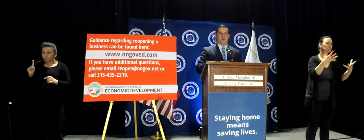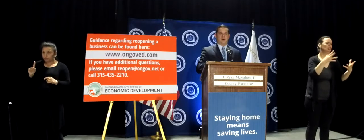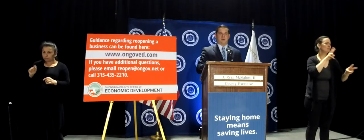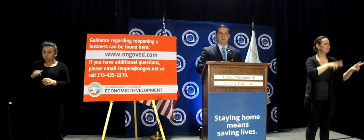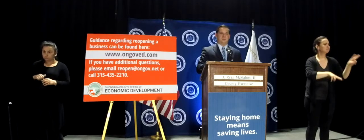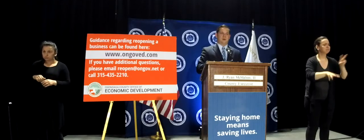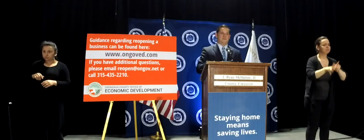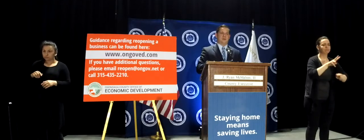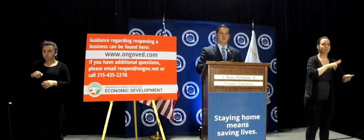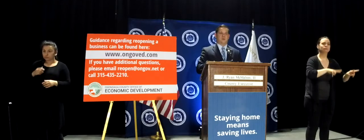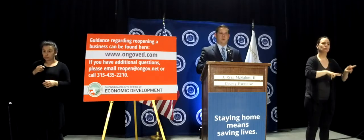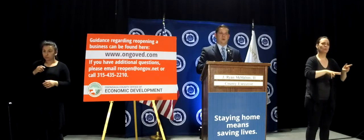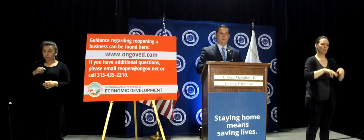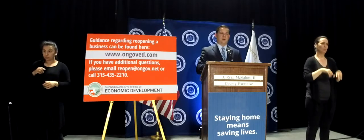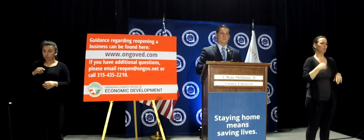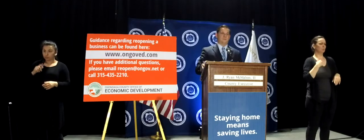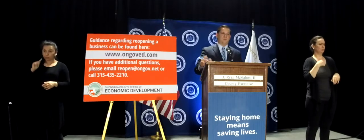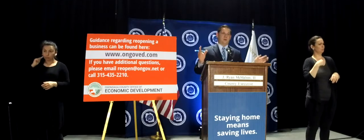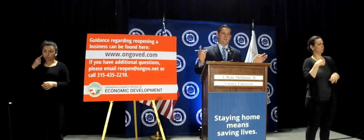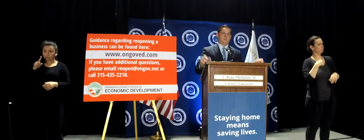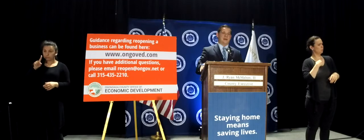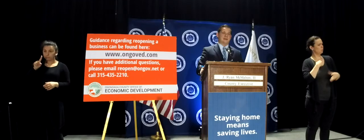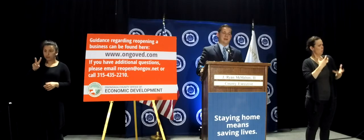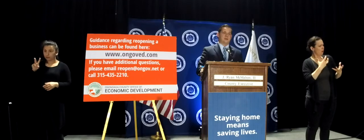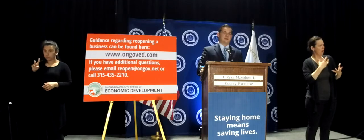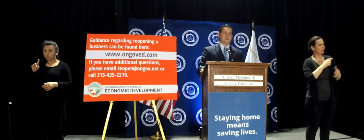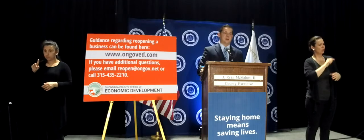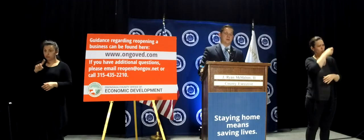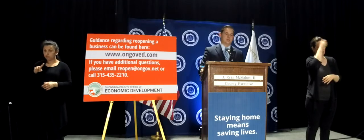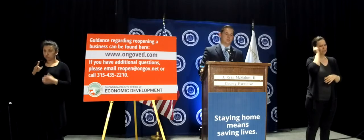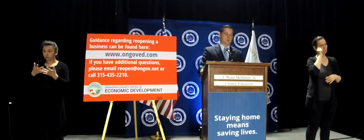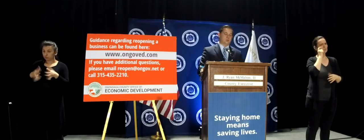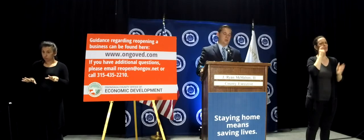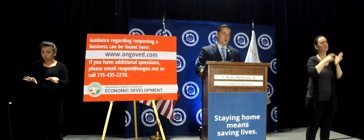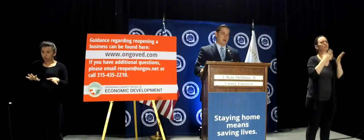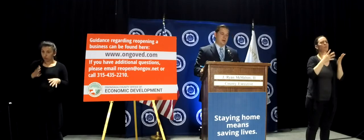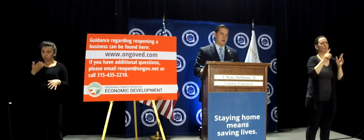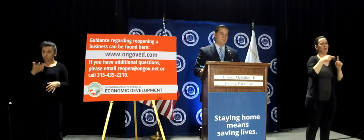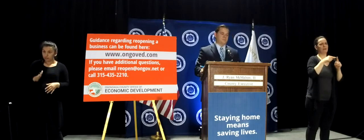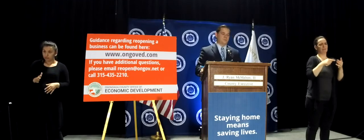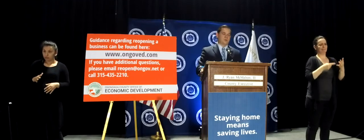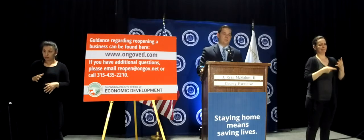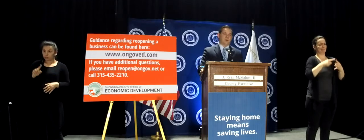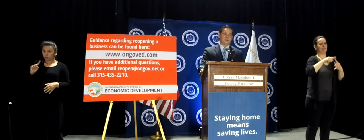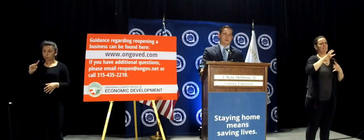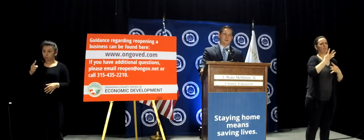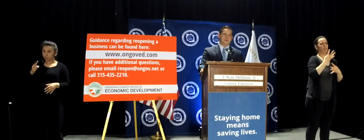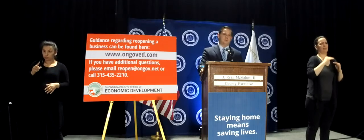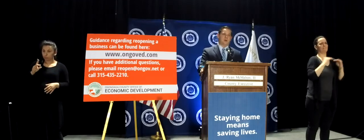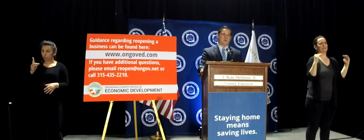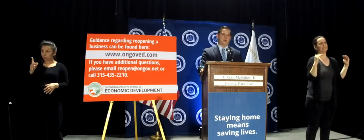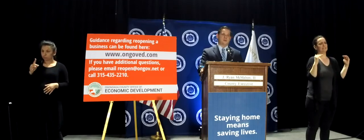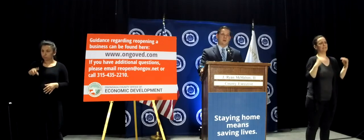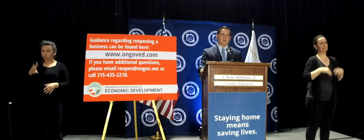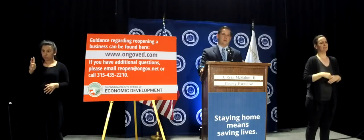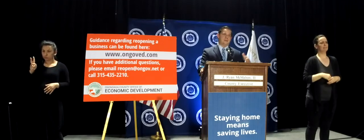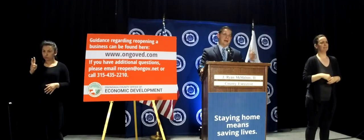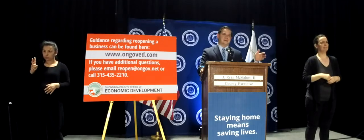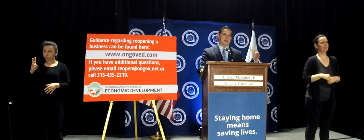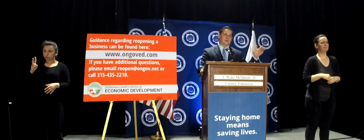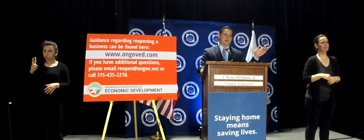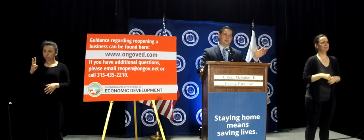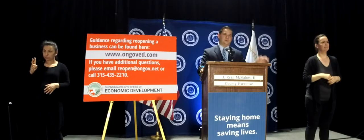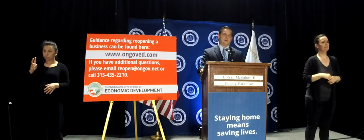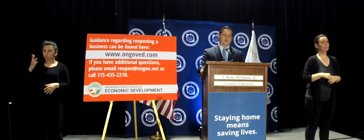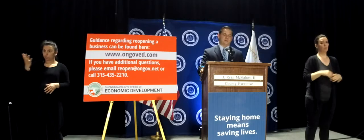should fall around phase 4, right, where mass gatherings aren't an issue. But the smaller ones aren't really